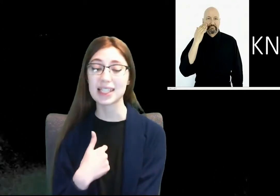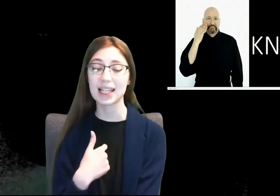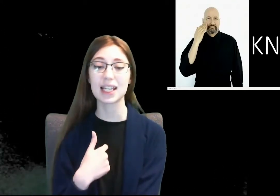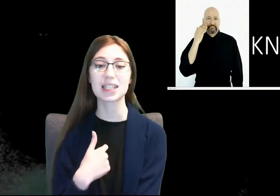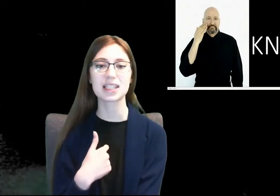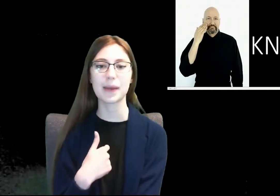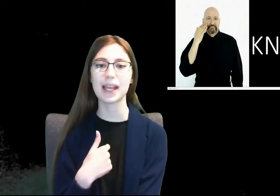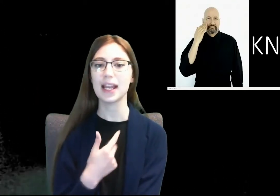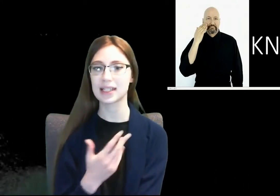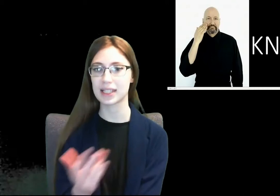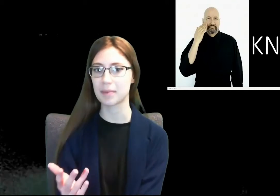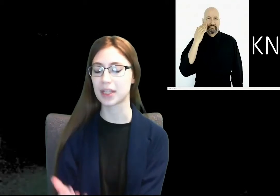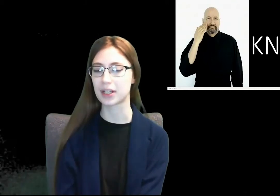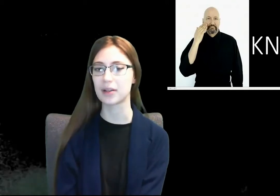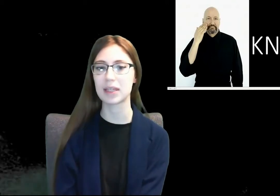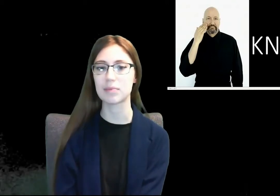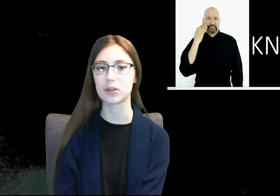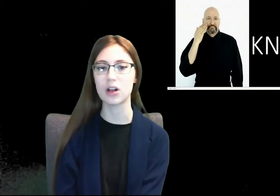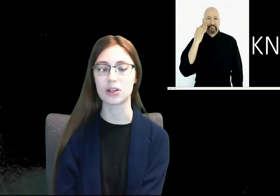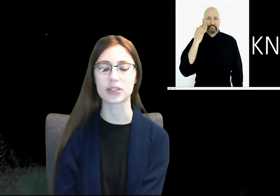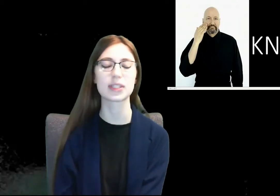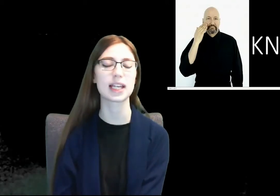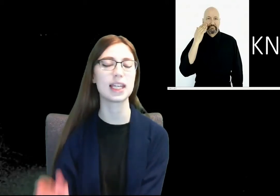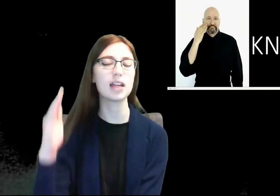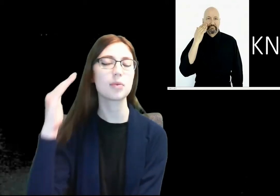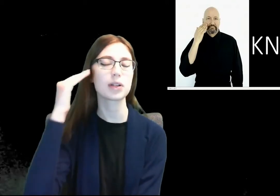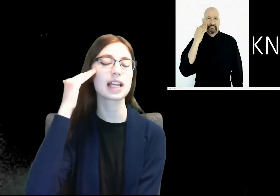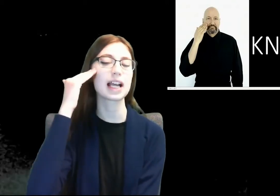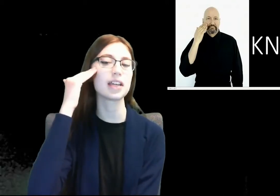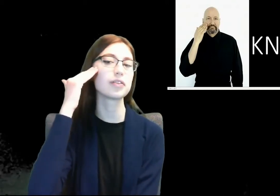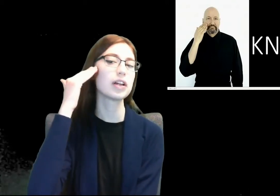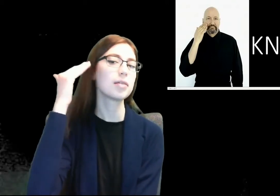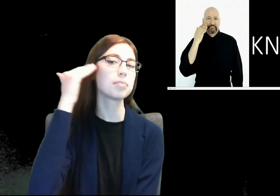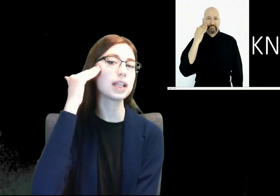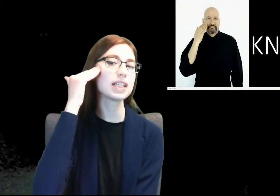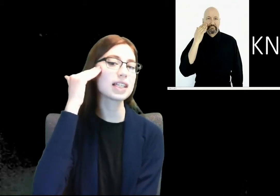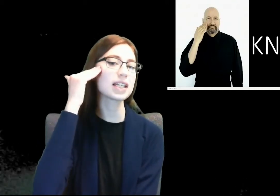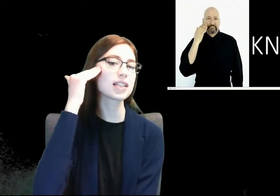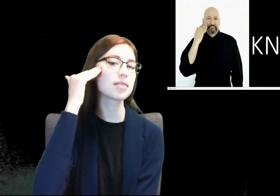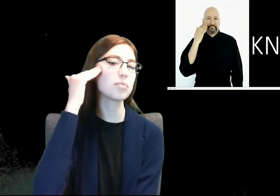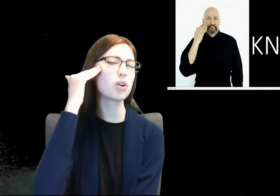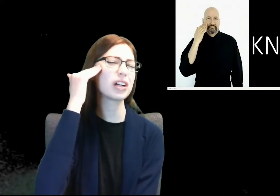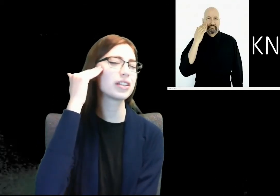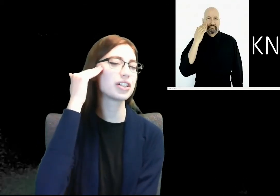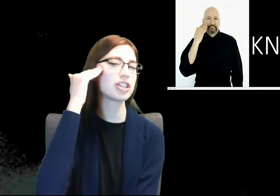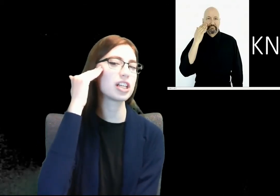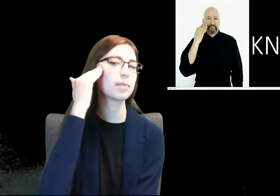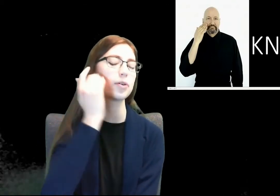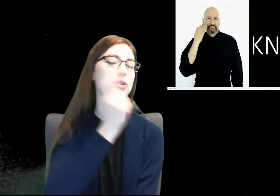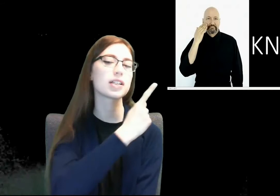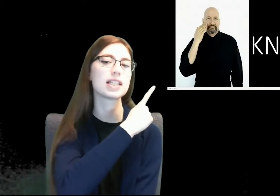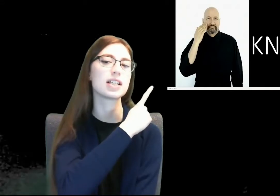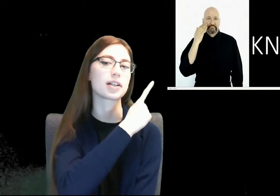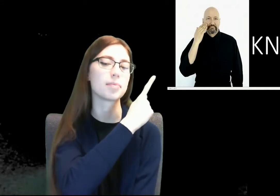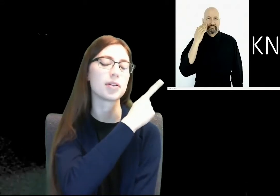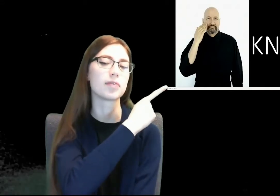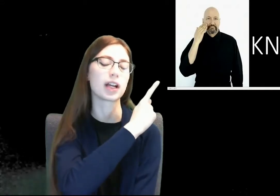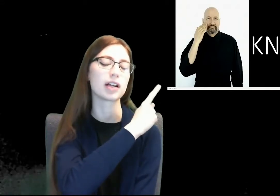signing it this way and some other people also signing it where they kind of place it more on their cheekbone. You can see Dr. Bill